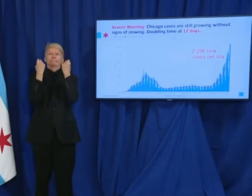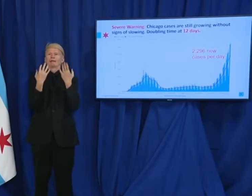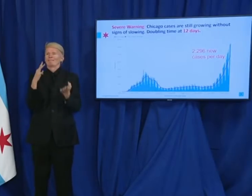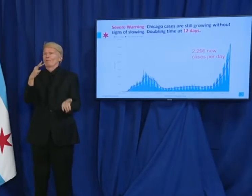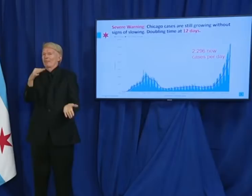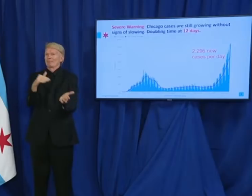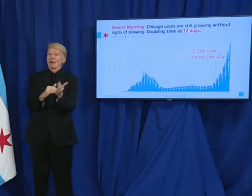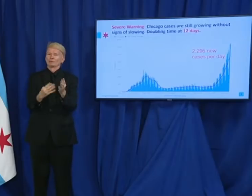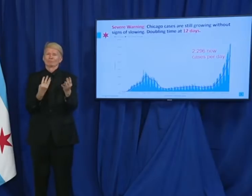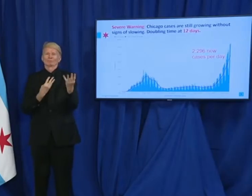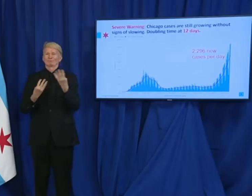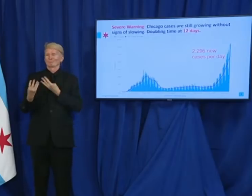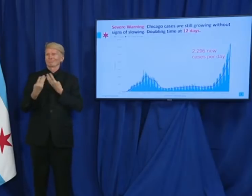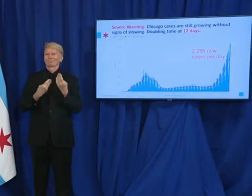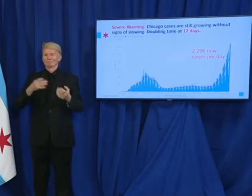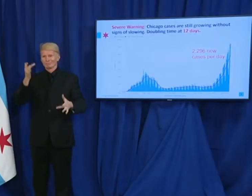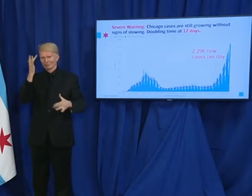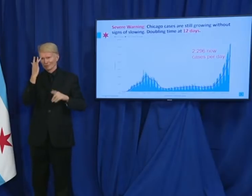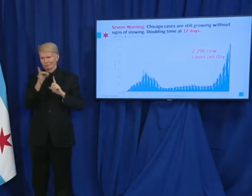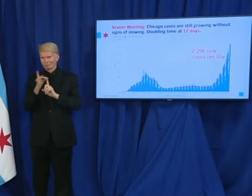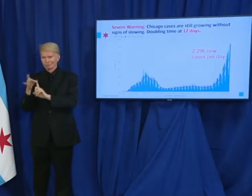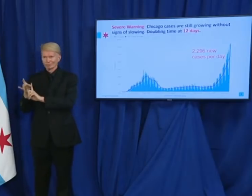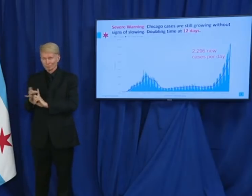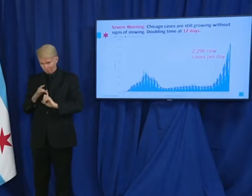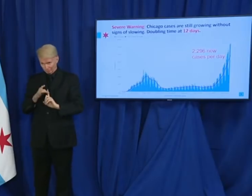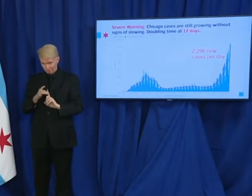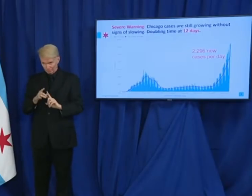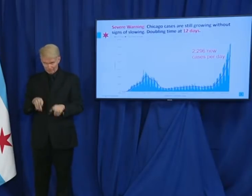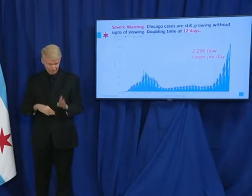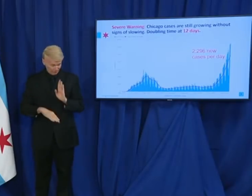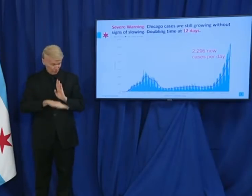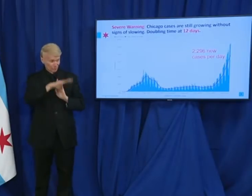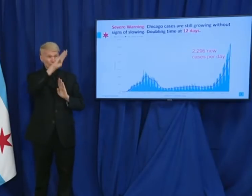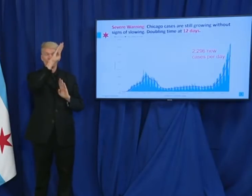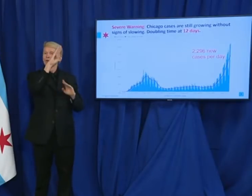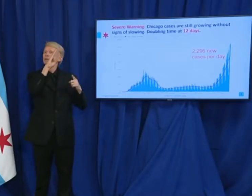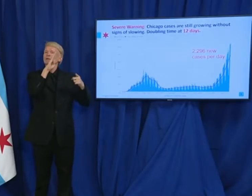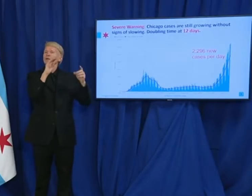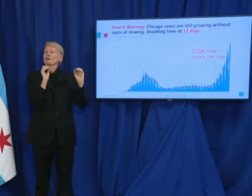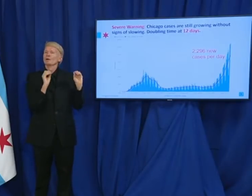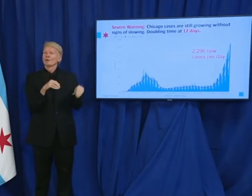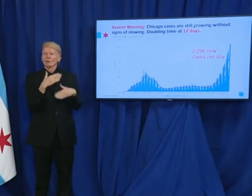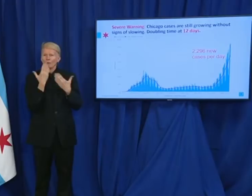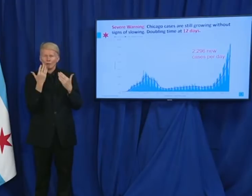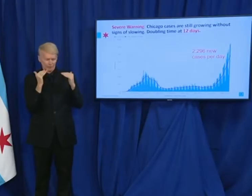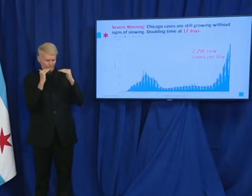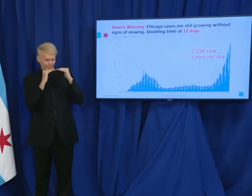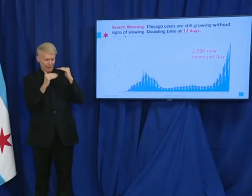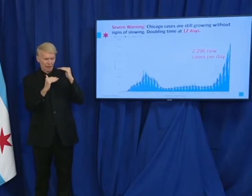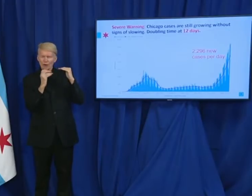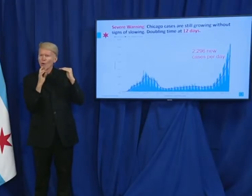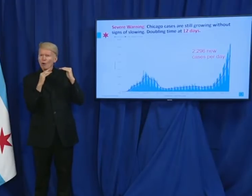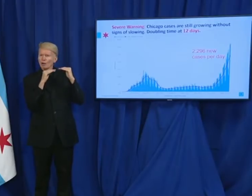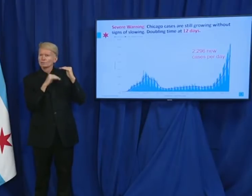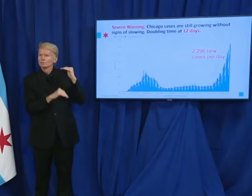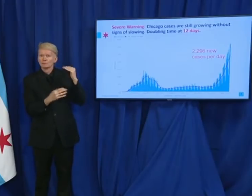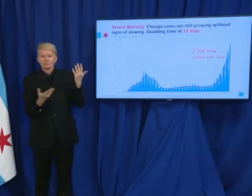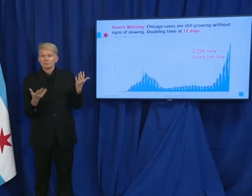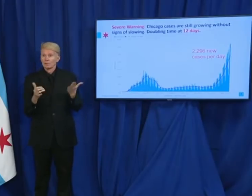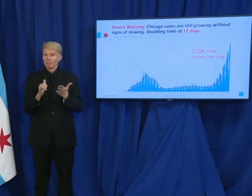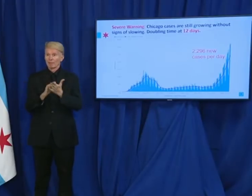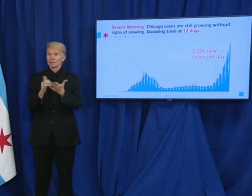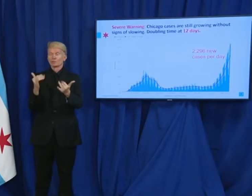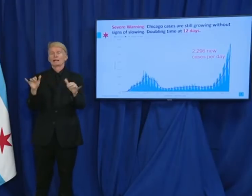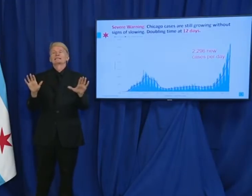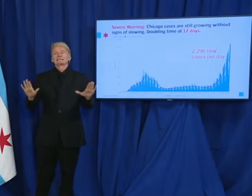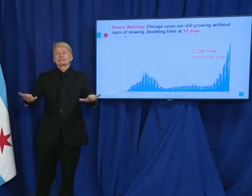per day. And that curve has not yet shown any signs of flattening, which is why we've needed to